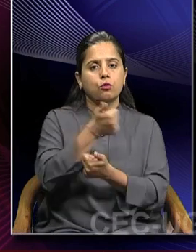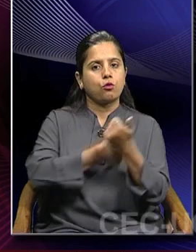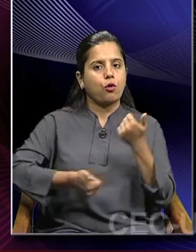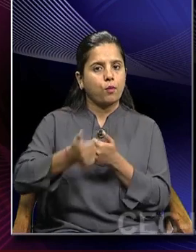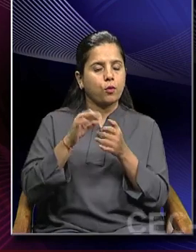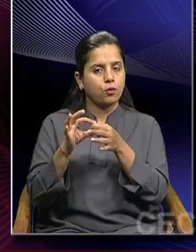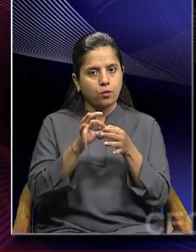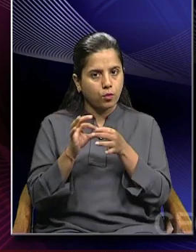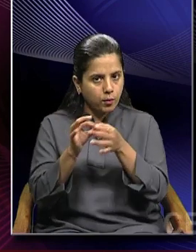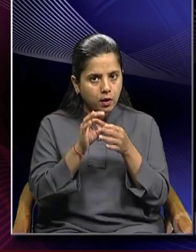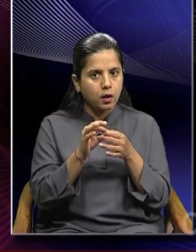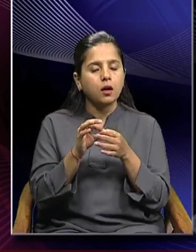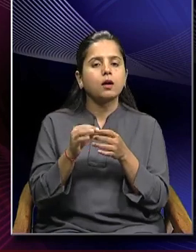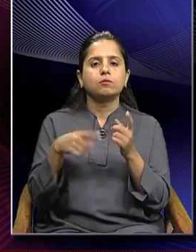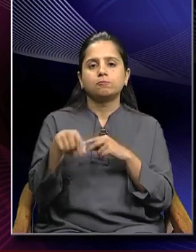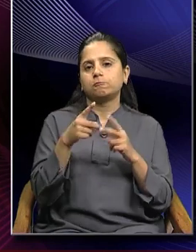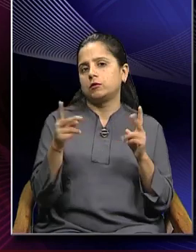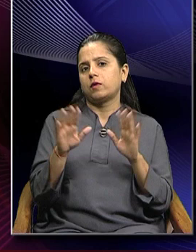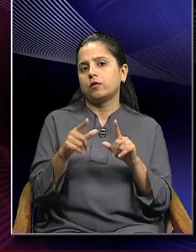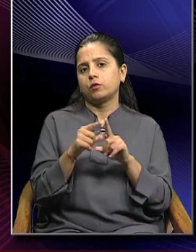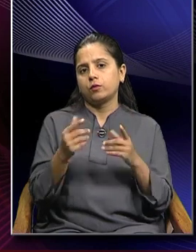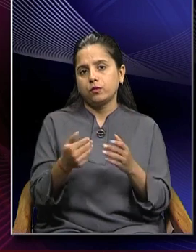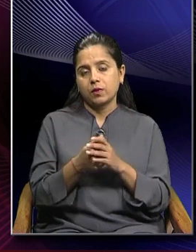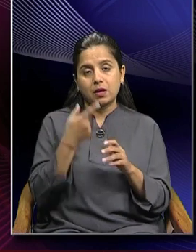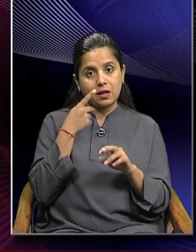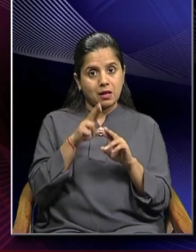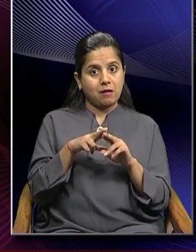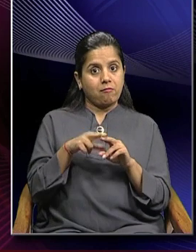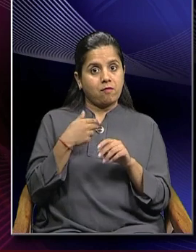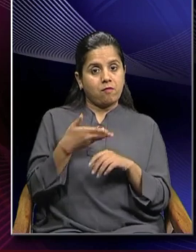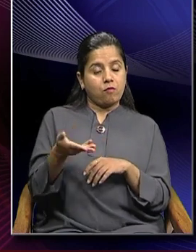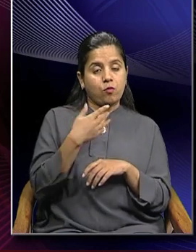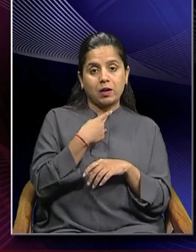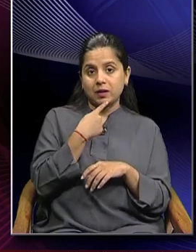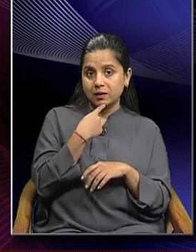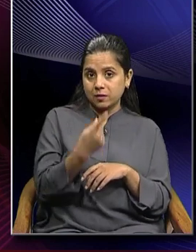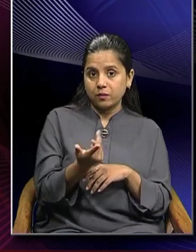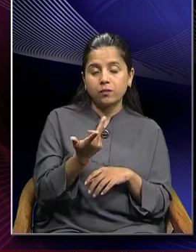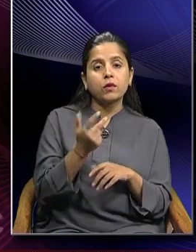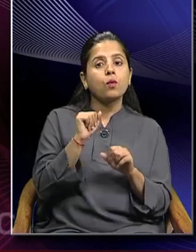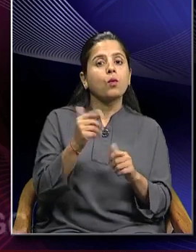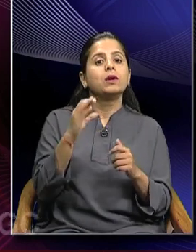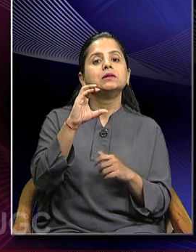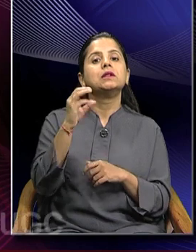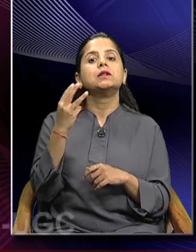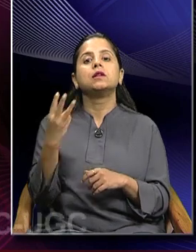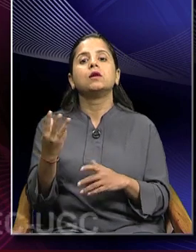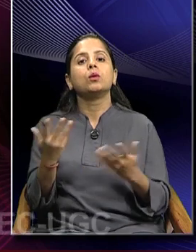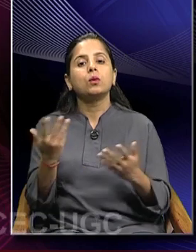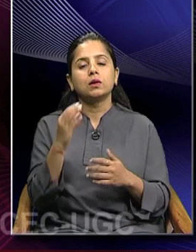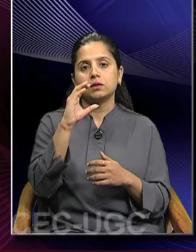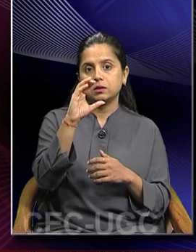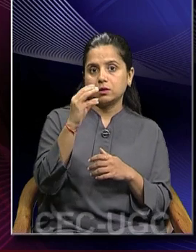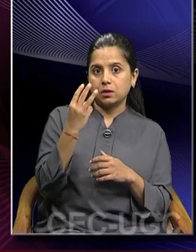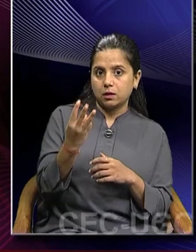competition, cooperation and connectivity respectively. And if I have to say that what is there into C3, C3